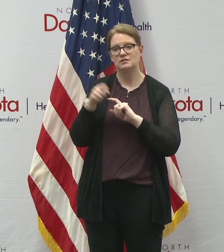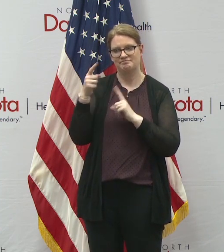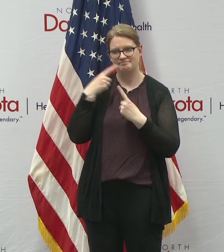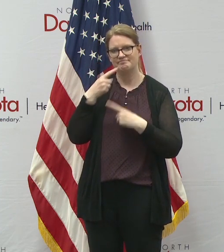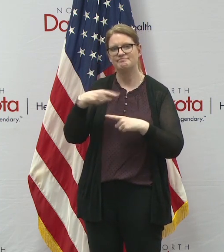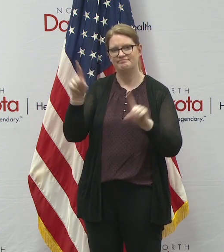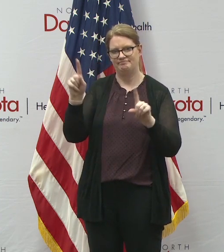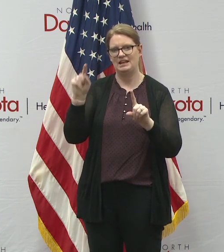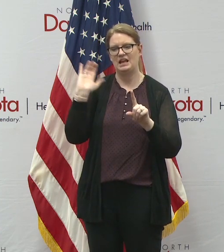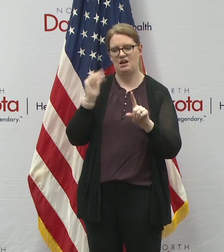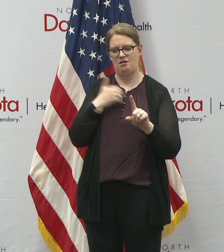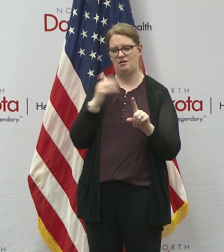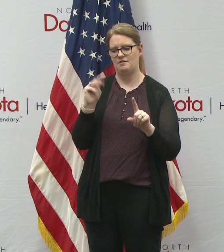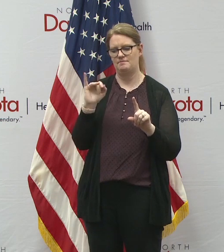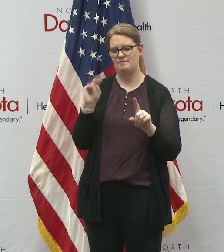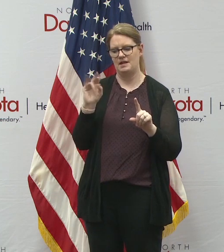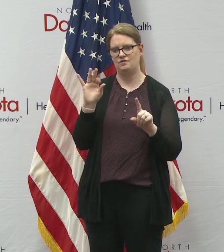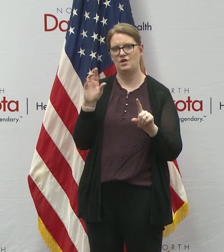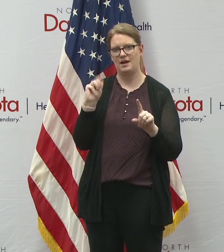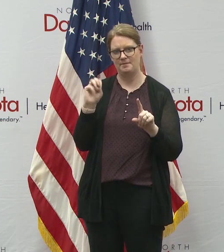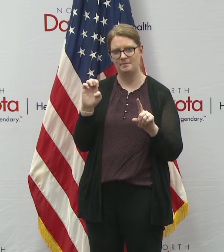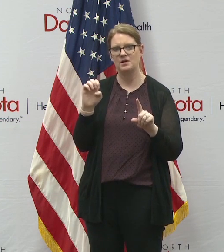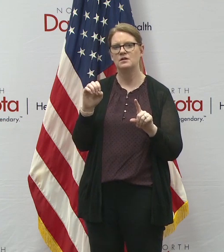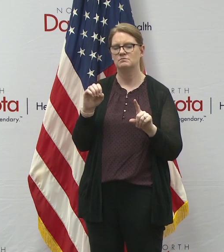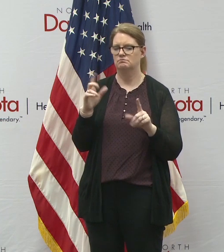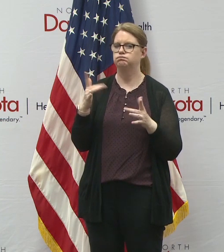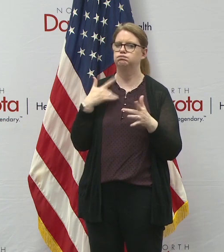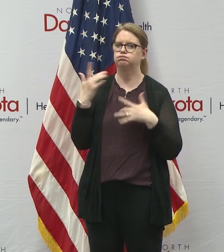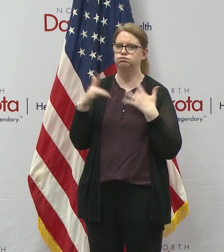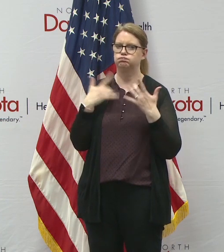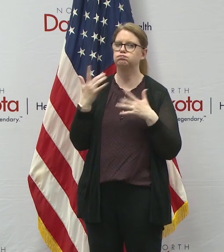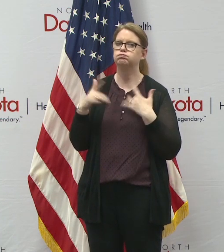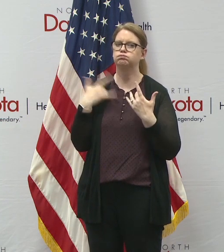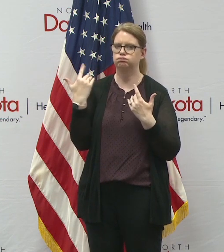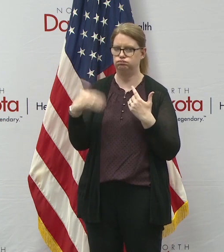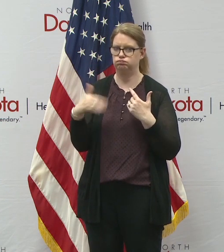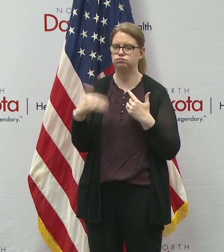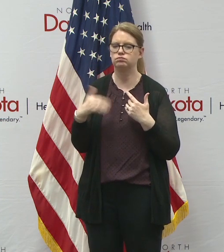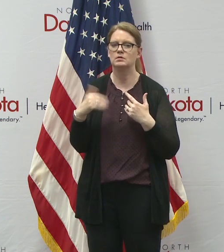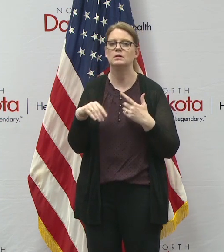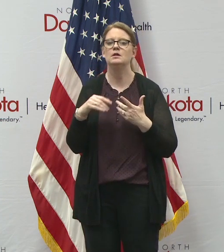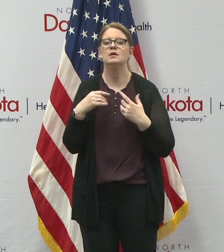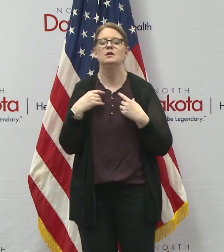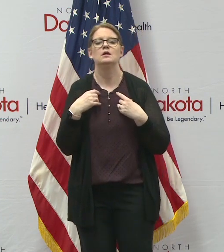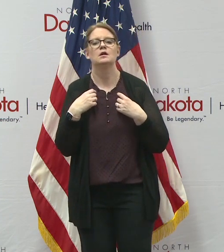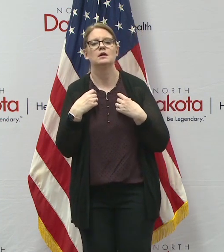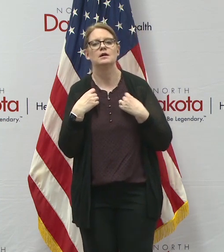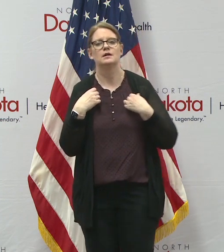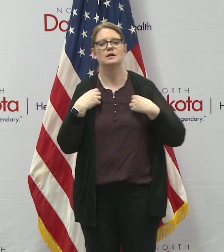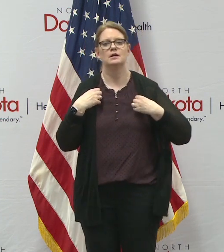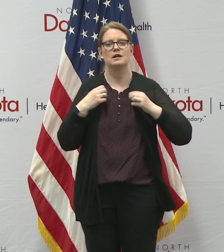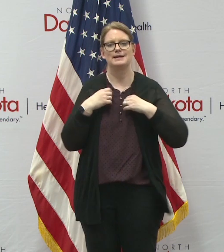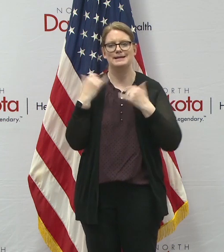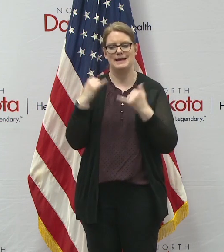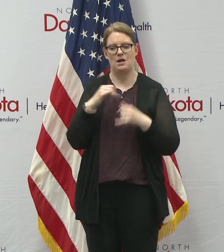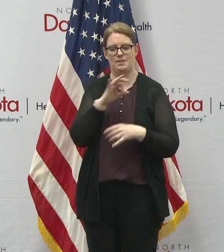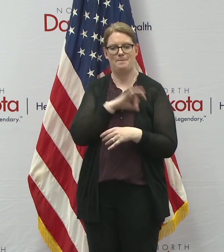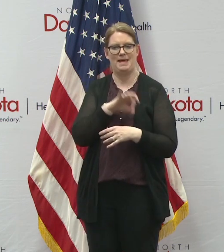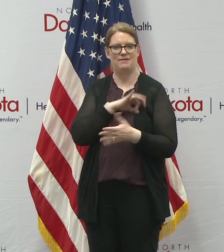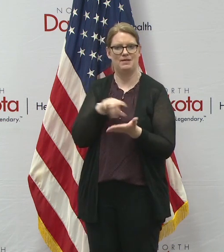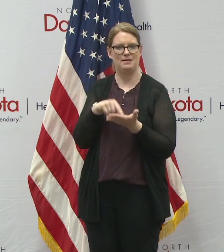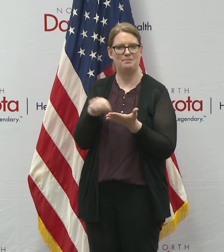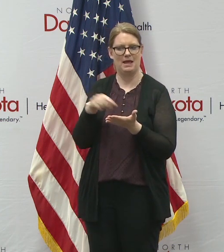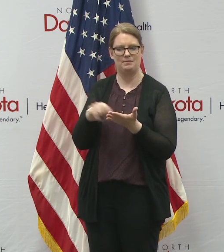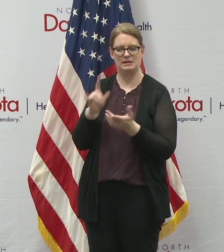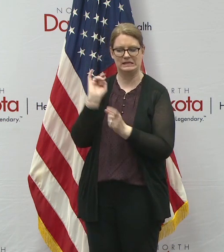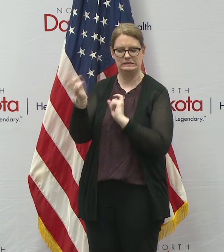accomplished, and so very excited about that. And so now the benefit payments can get into the hands of claimants